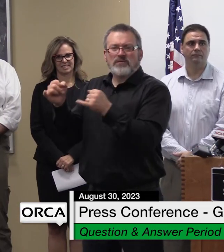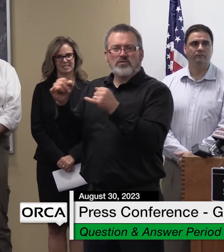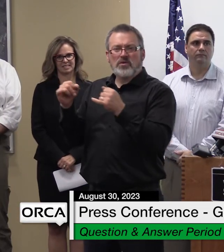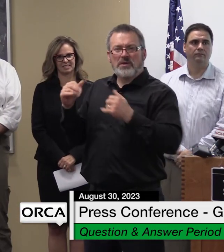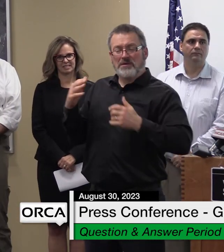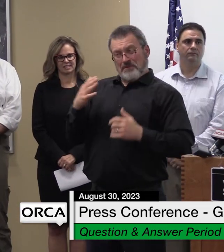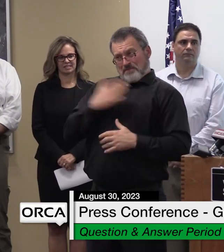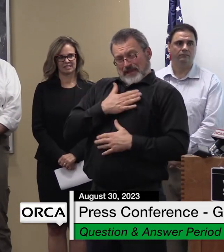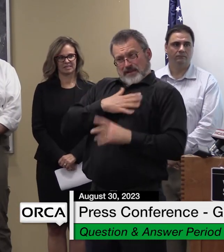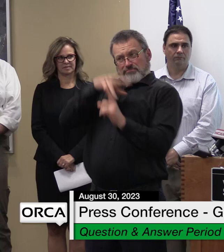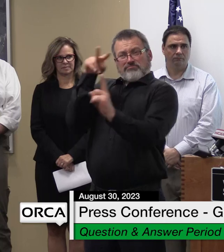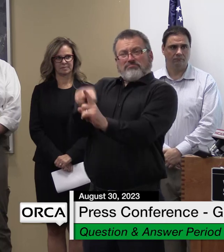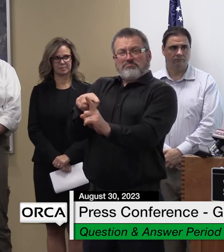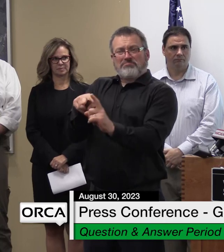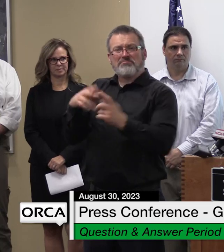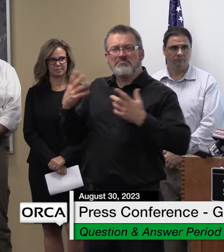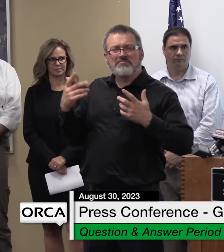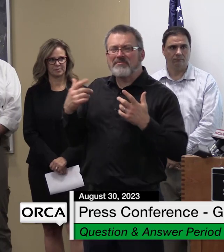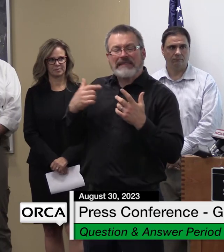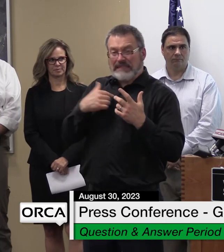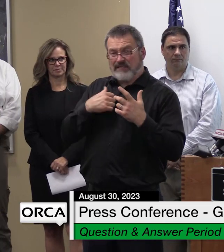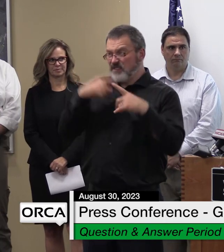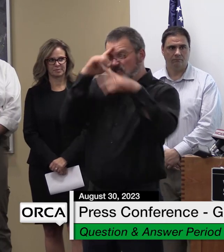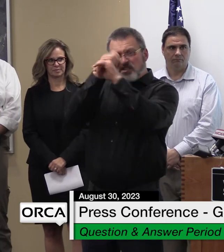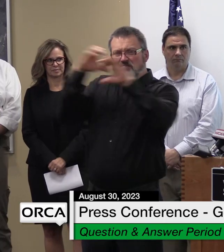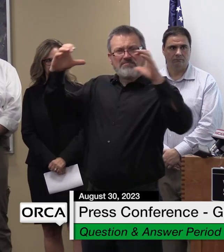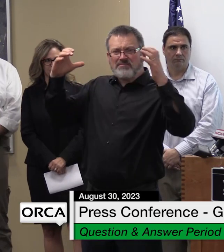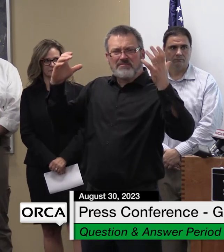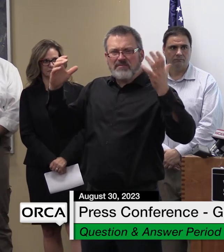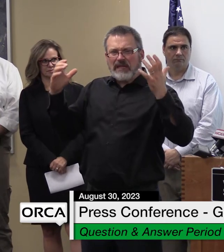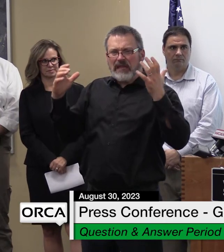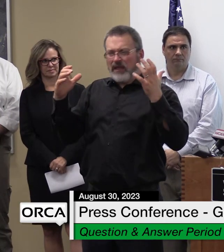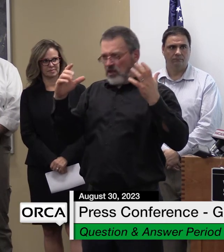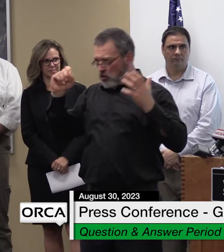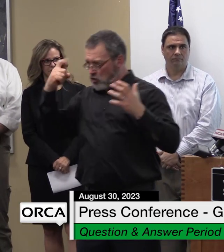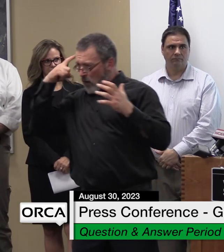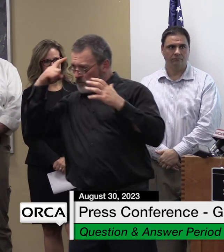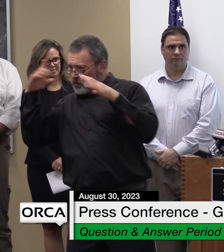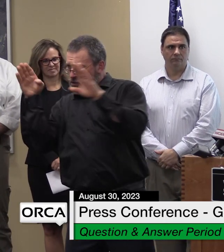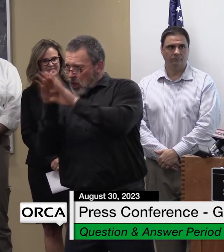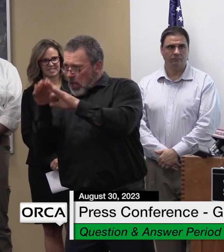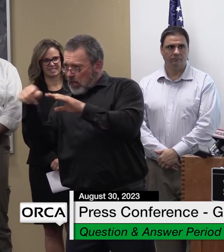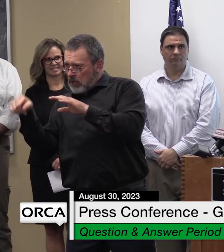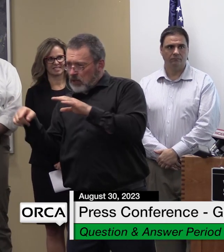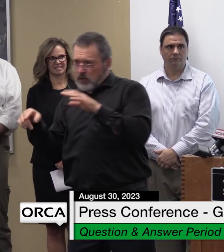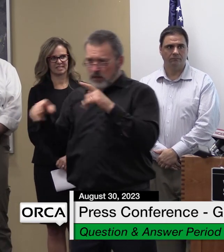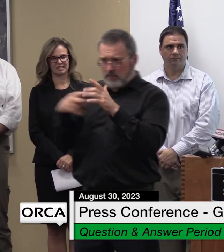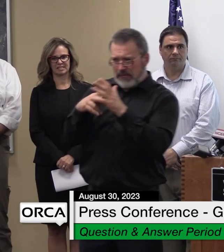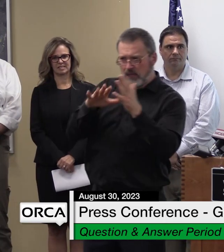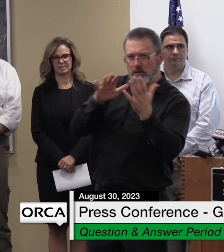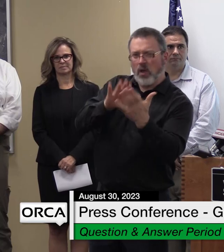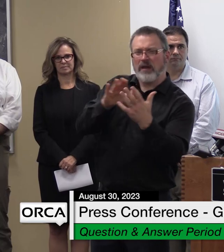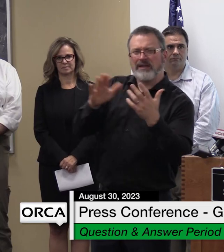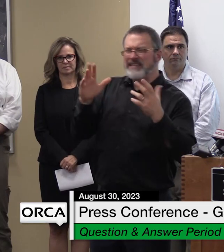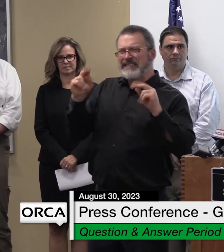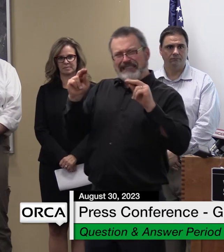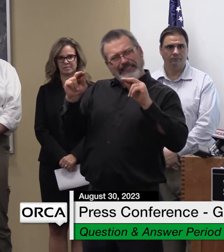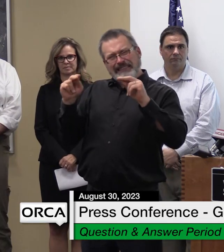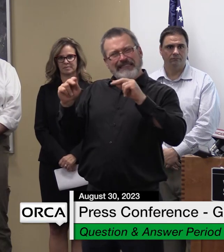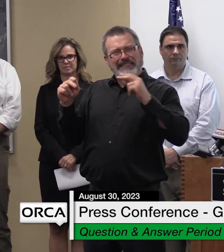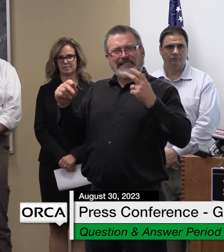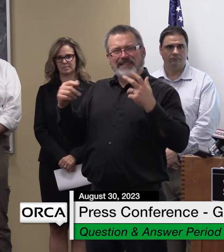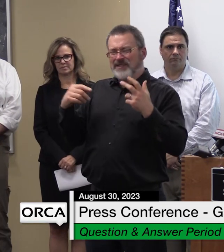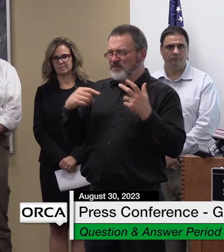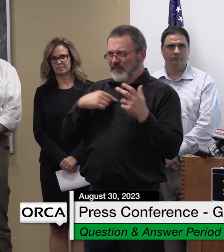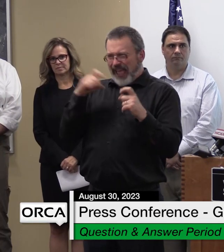standpoint, I can't imagine that they would allow something like that to happen when so many people are suffering at this point in time. You